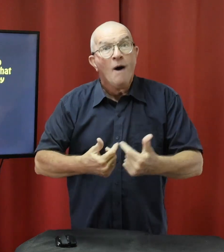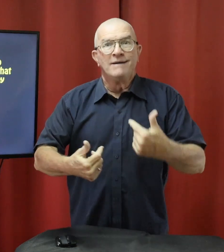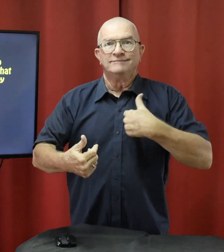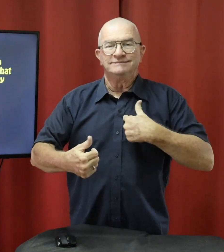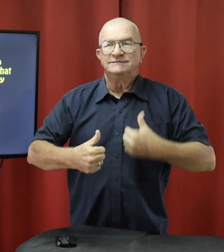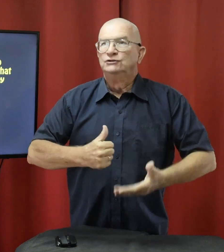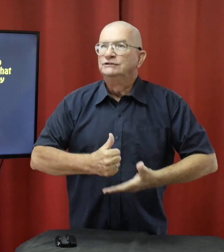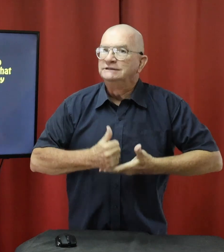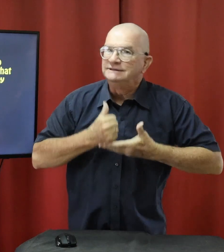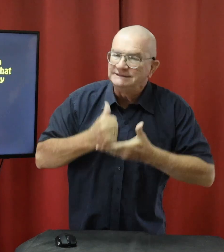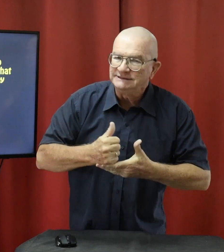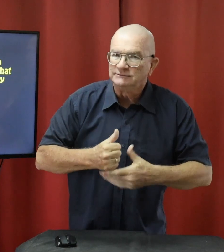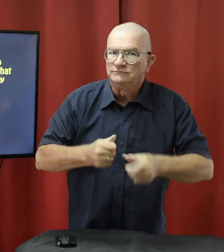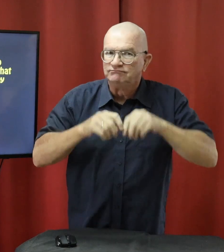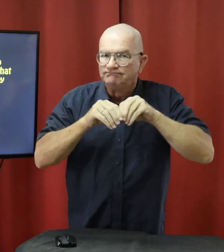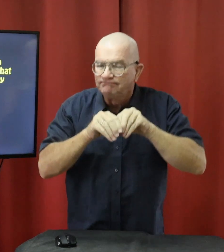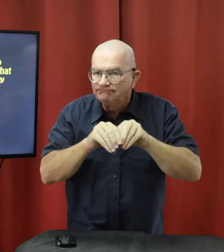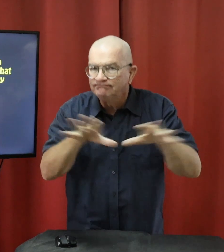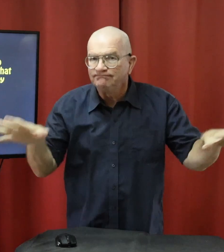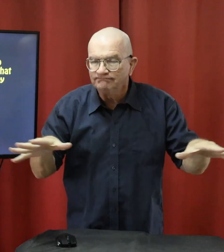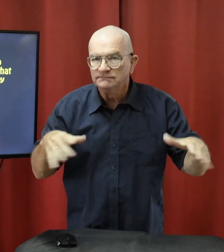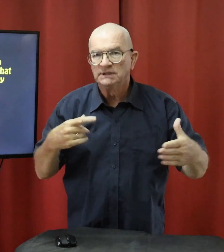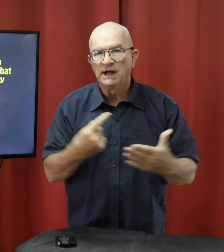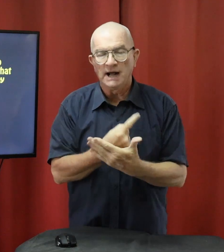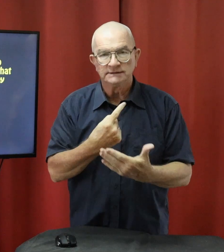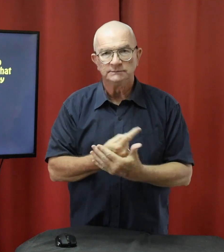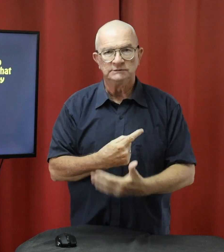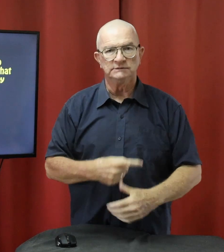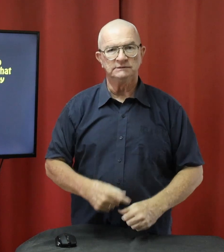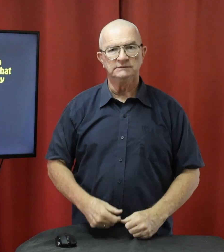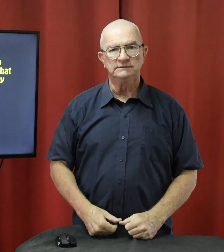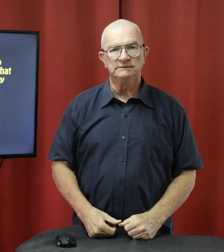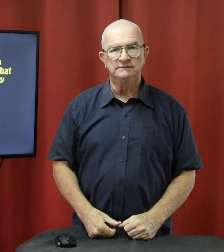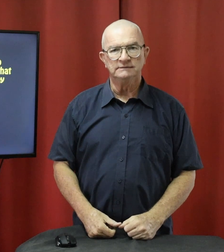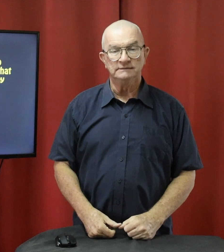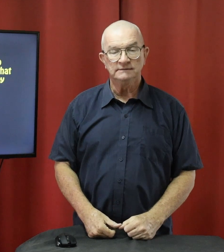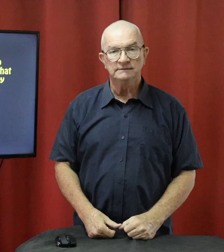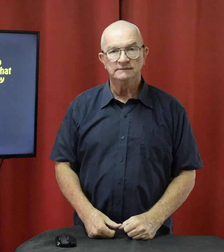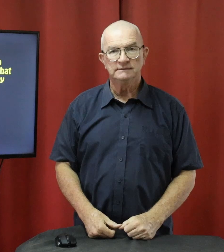how I can help people to spread the gospel.